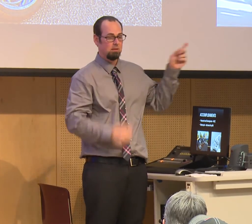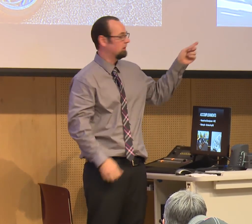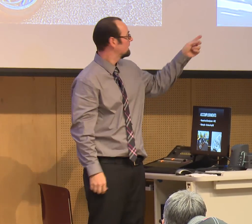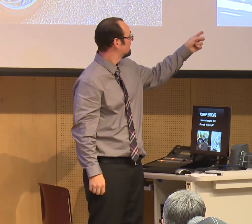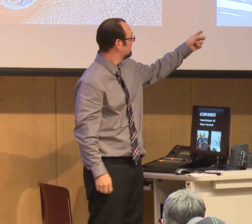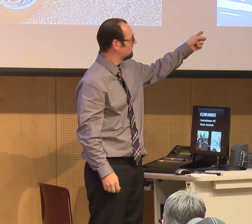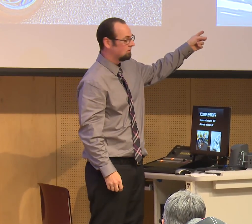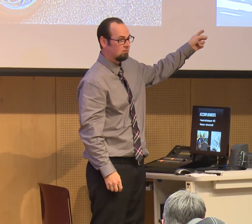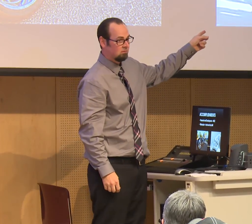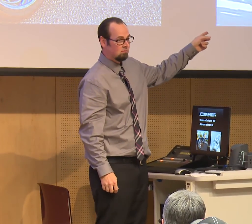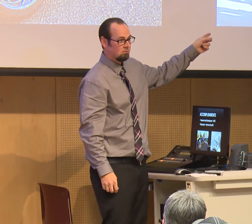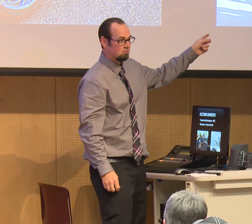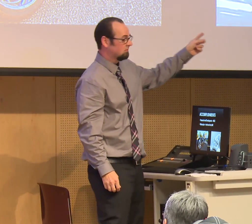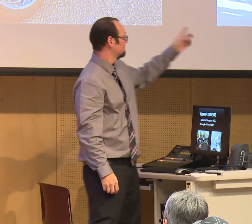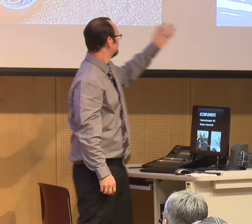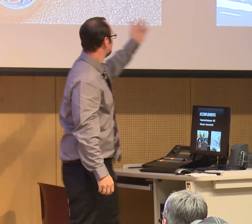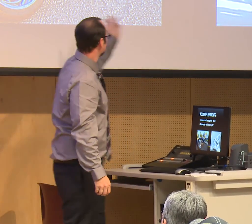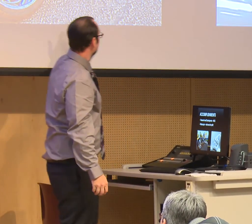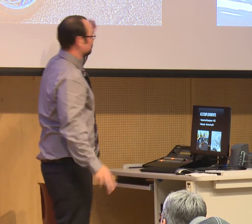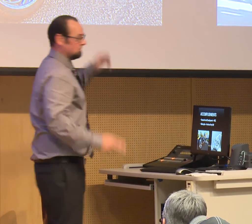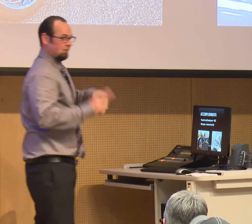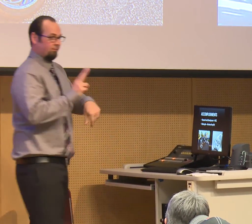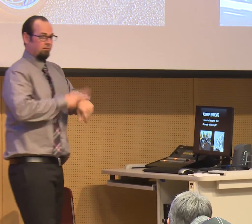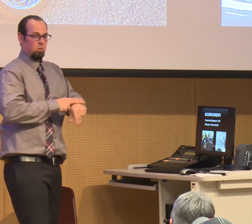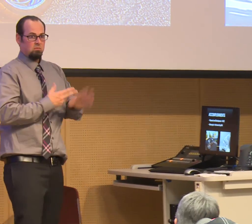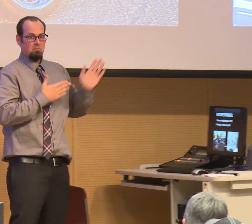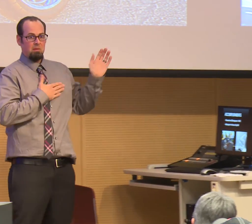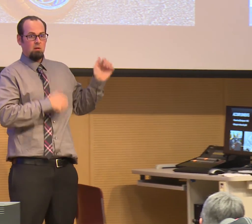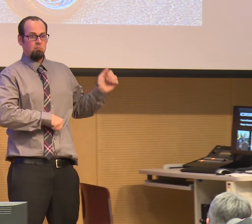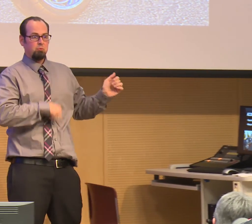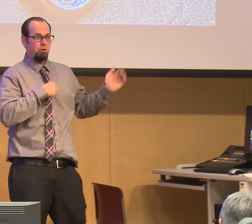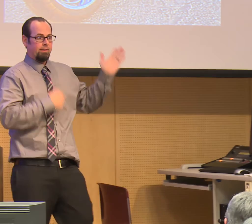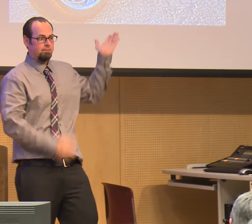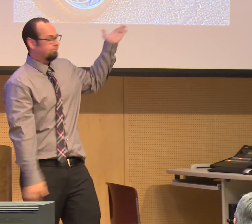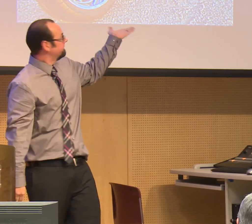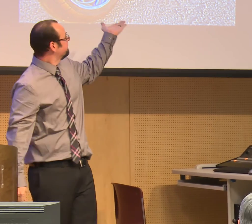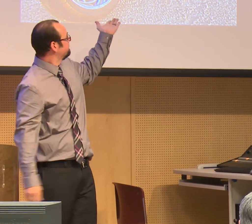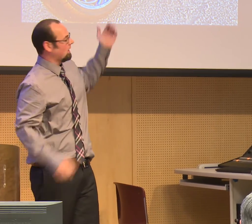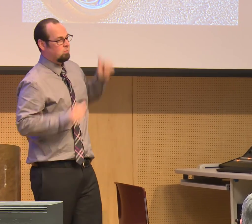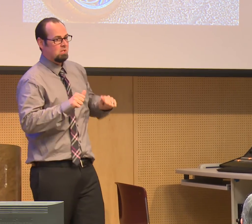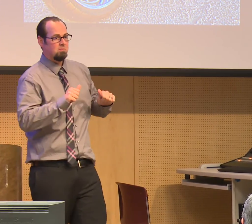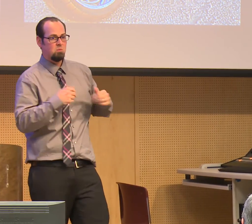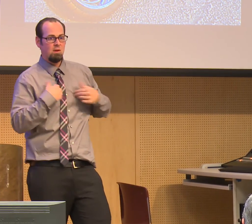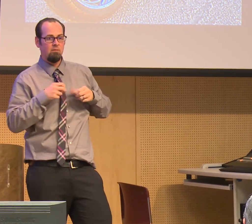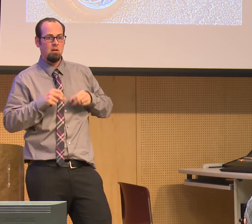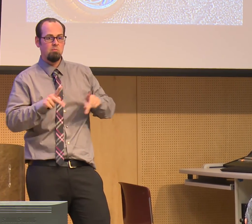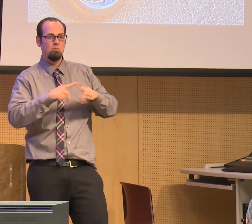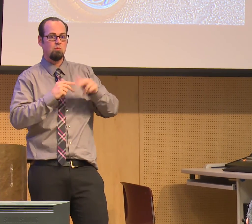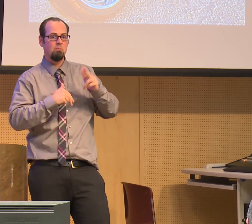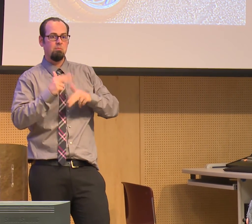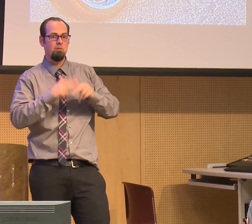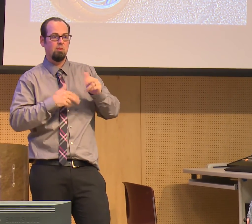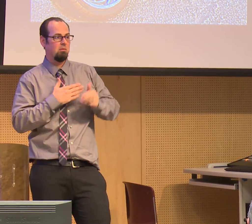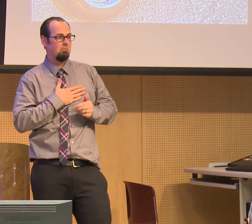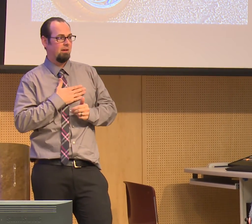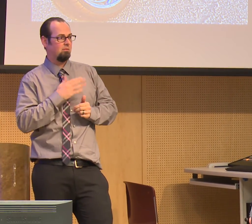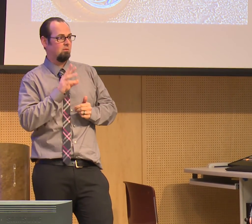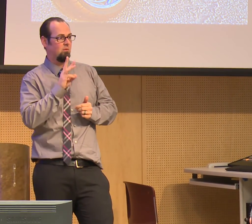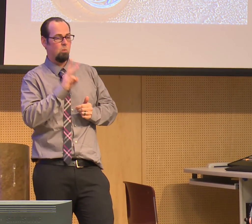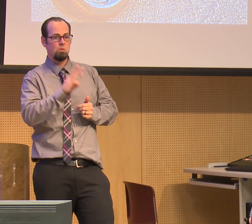work. And naturally, this is my baby. This is what I built at West